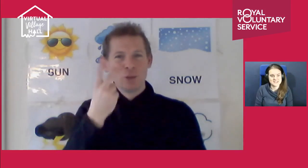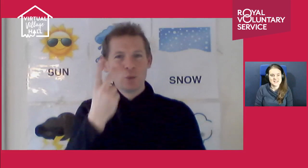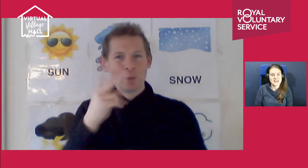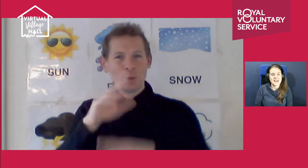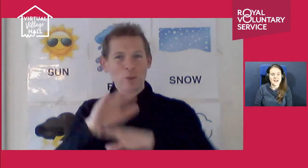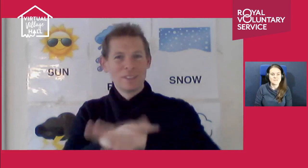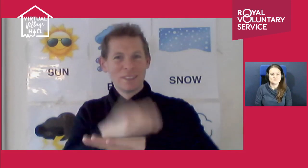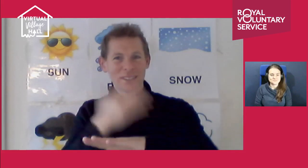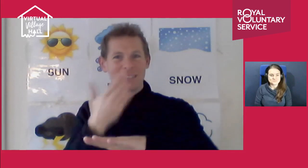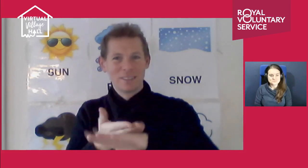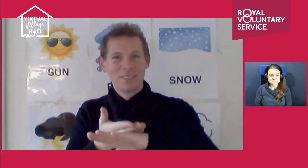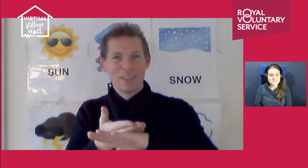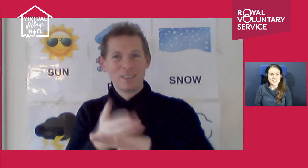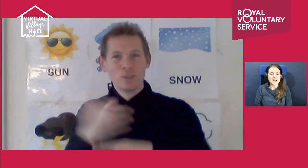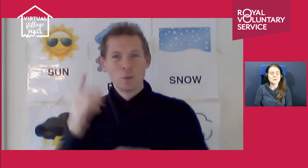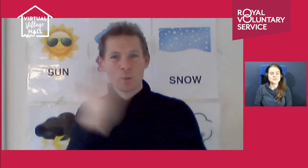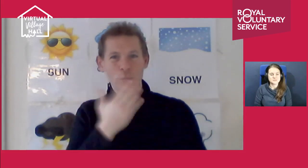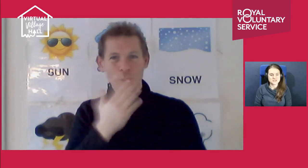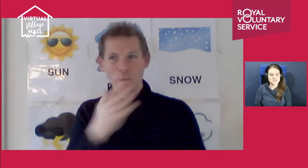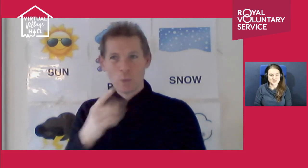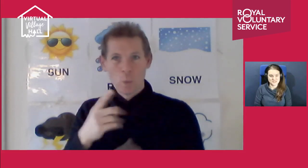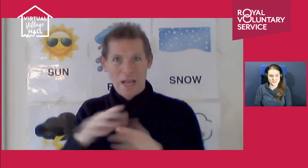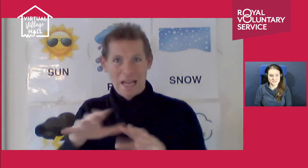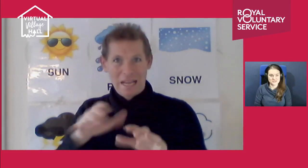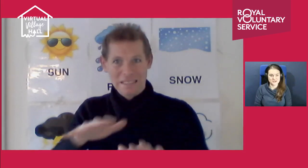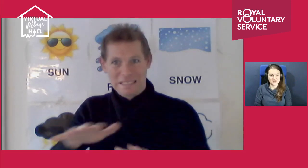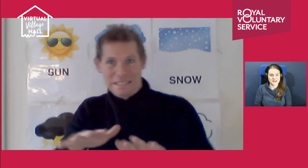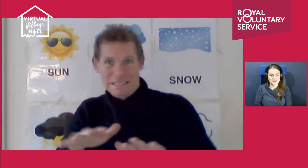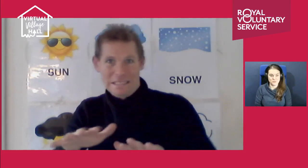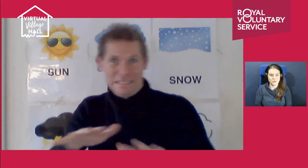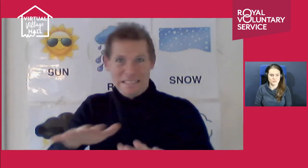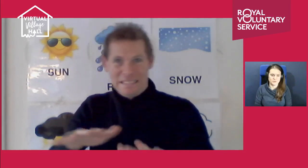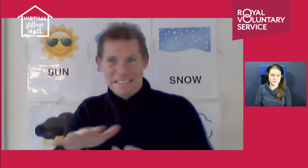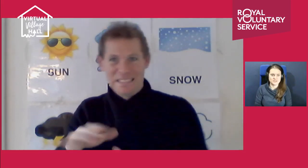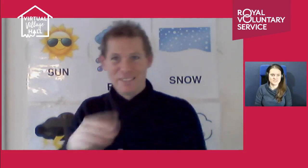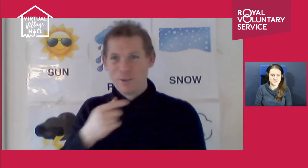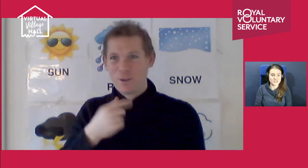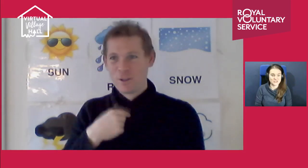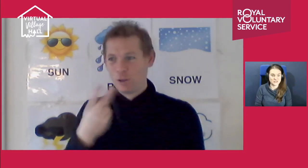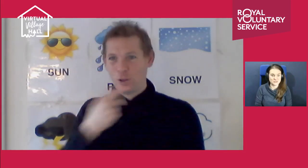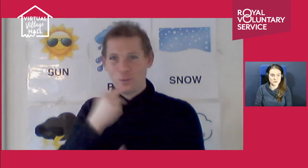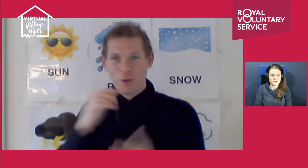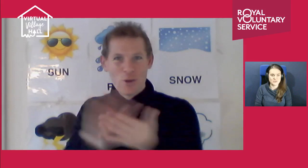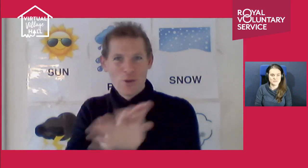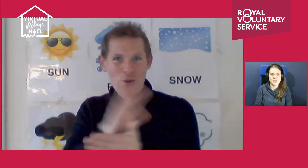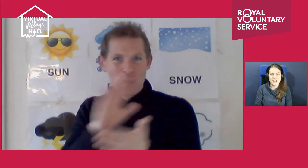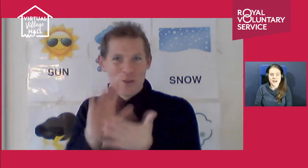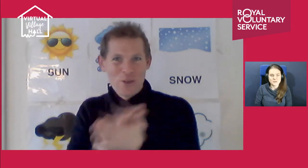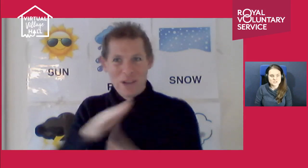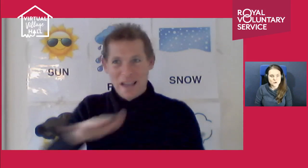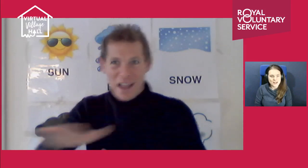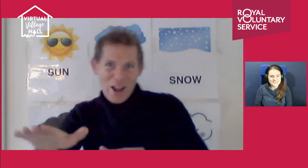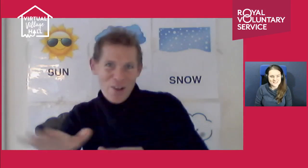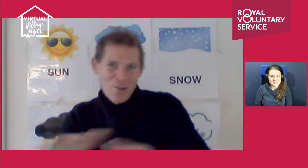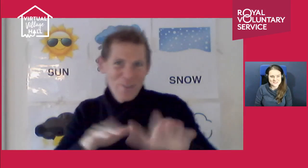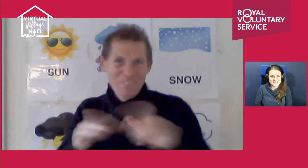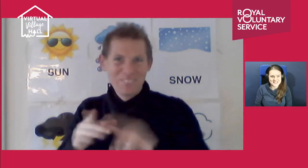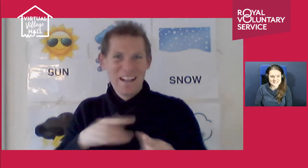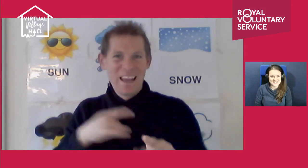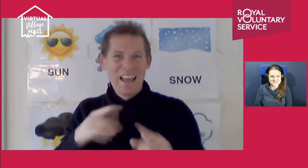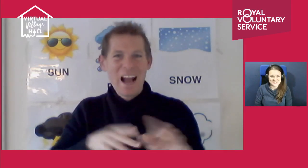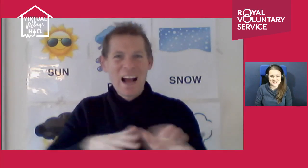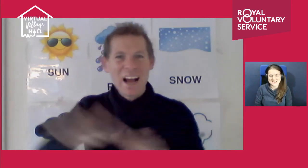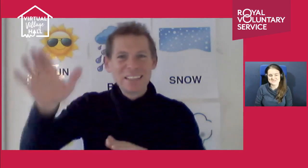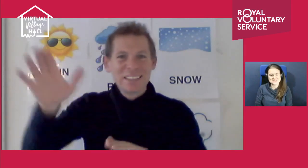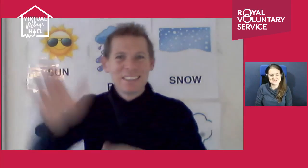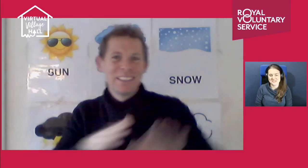cold. I took my two sons out for a walk. We were going to school this morning with them, and it was so icy. We were skating